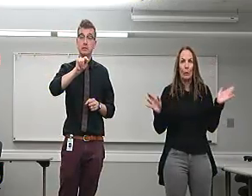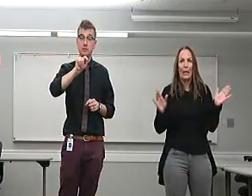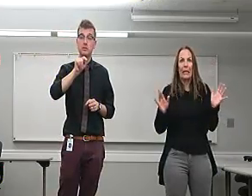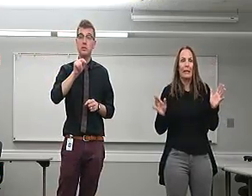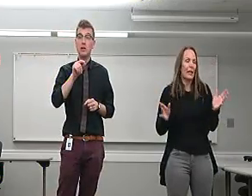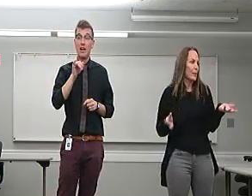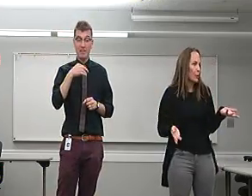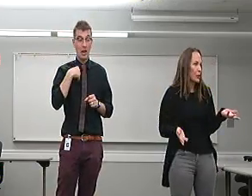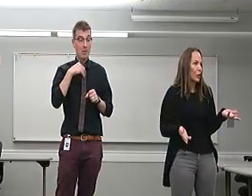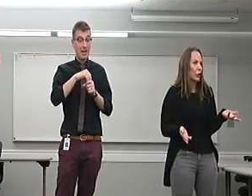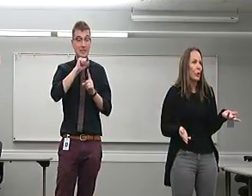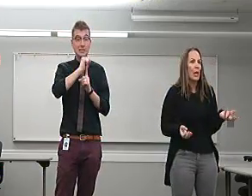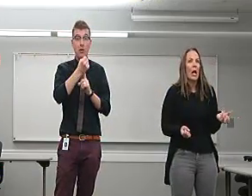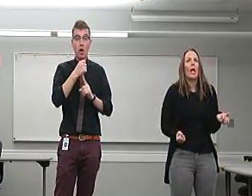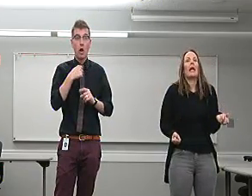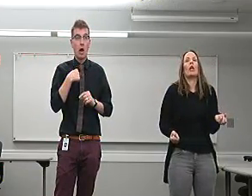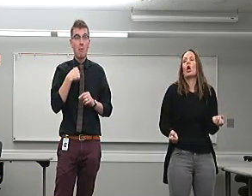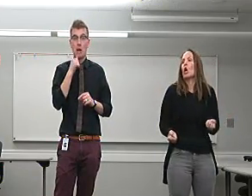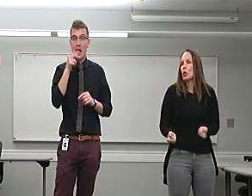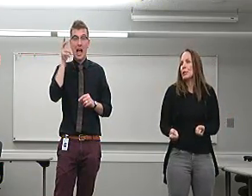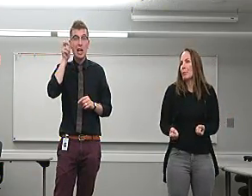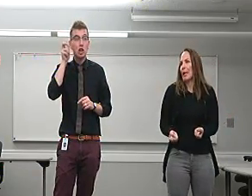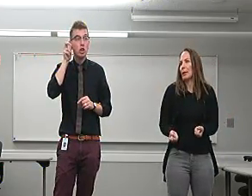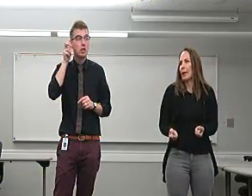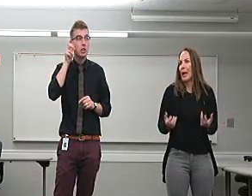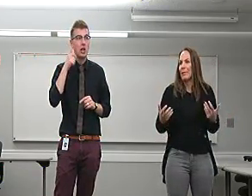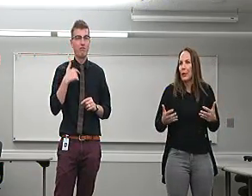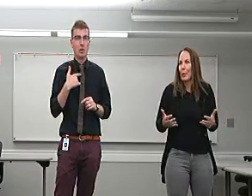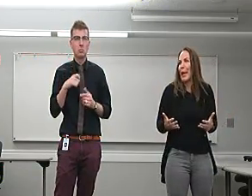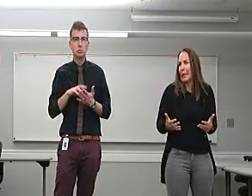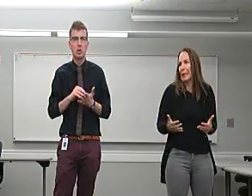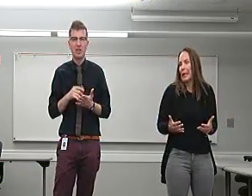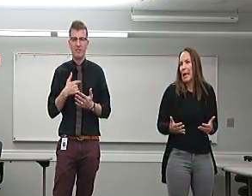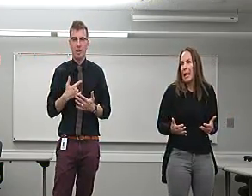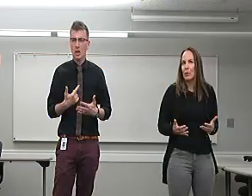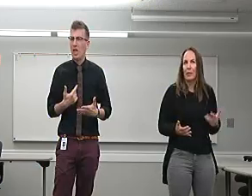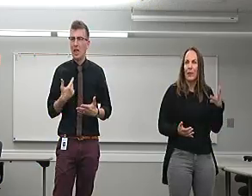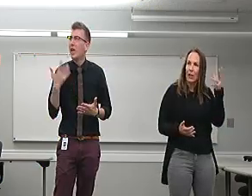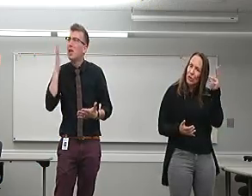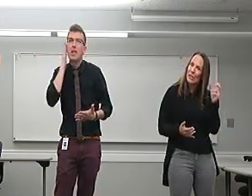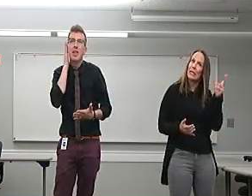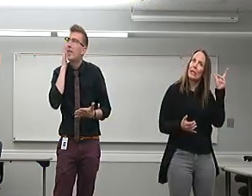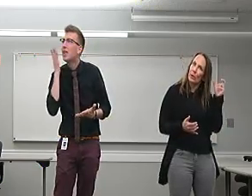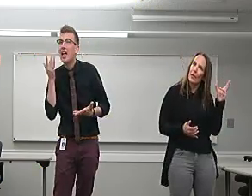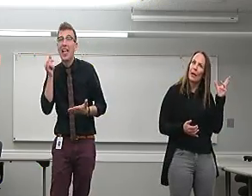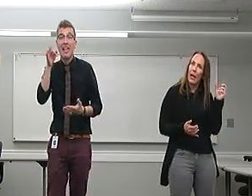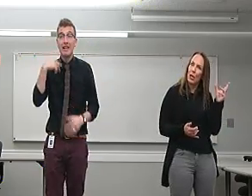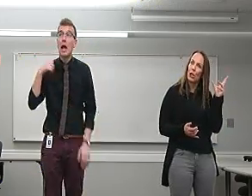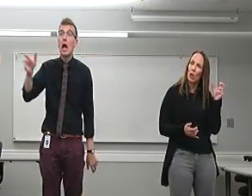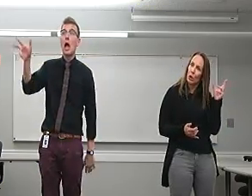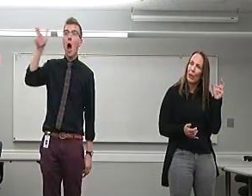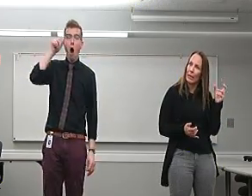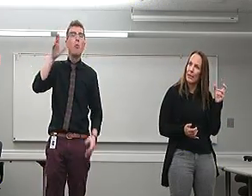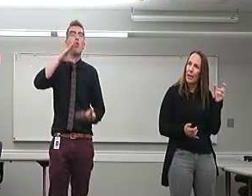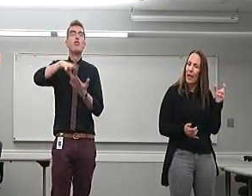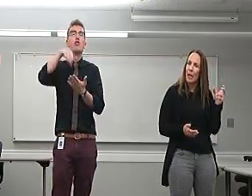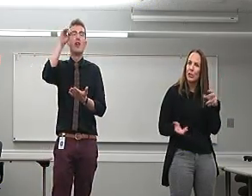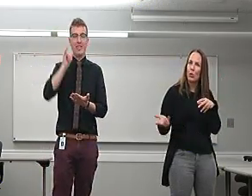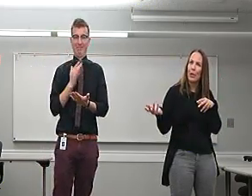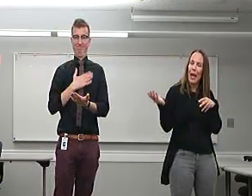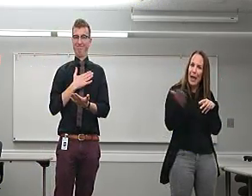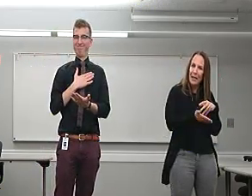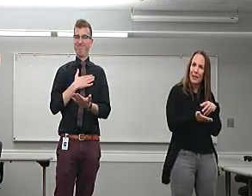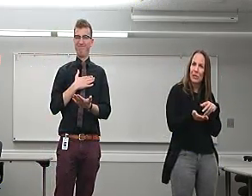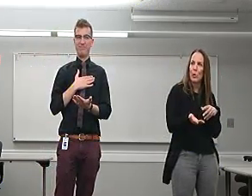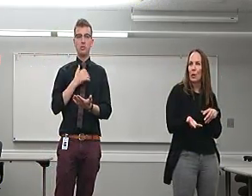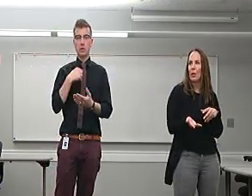to learn, it hurts me. Like I feel pain. And I was like, if I could just hear it, I could learn it. And so we added the spoken